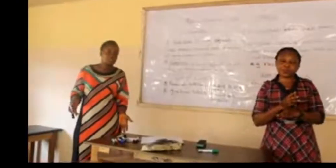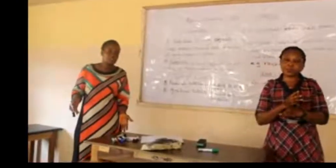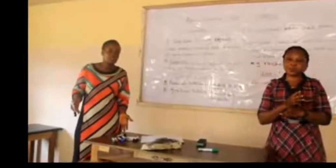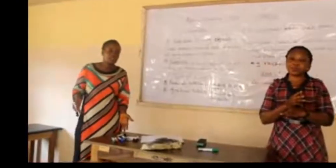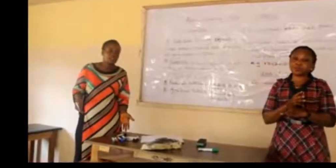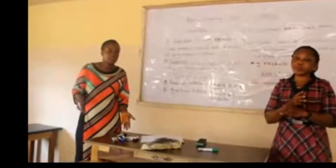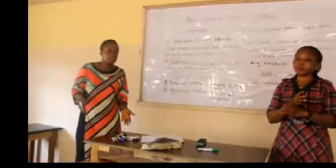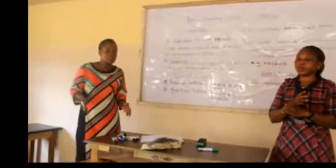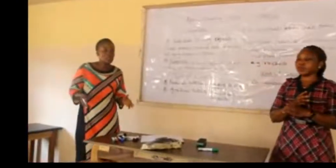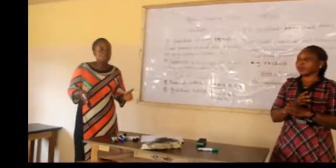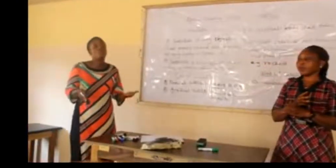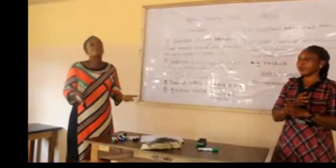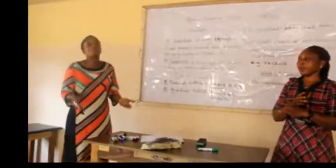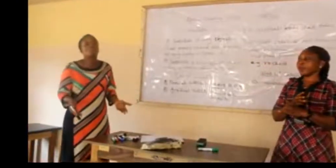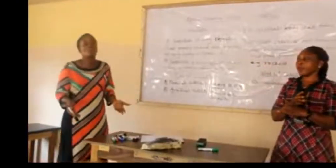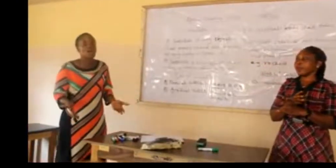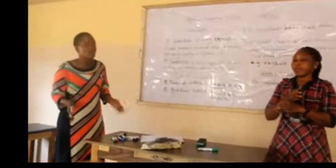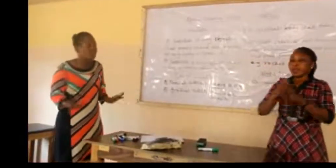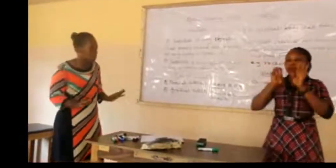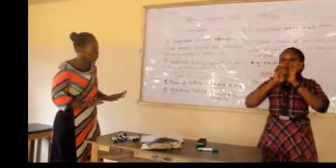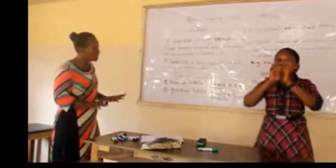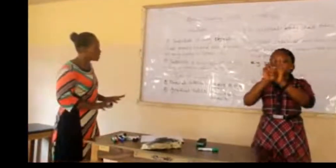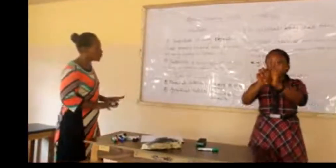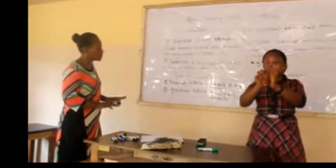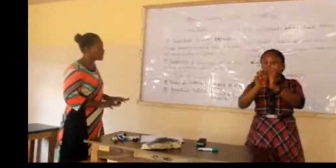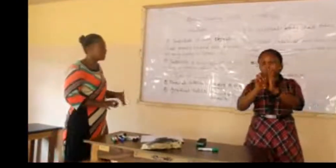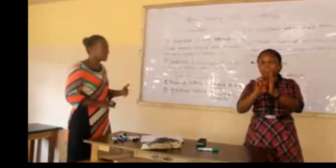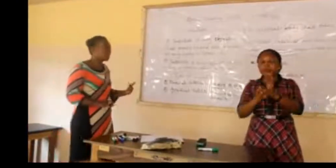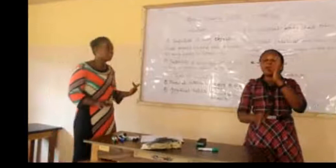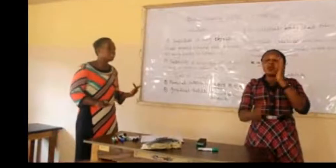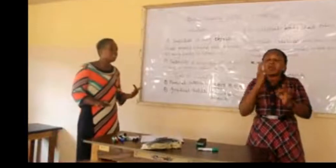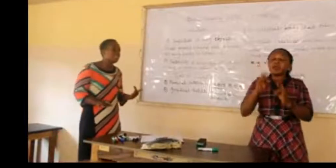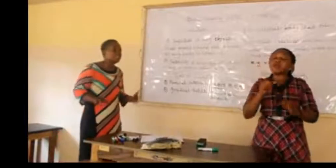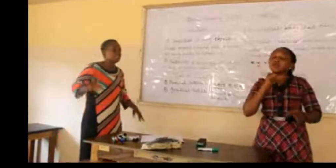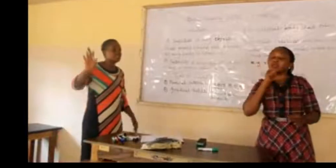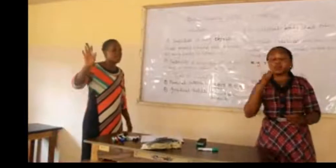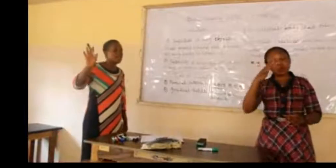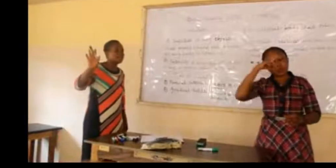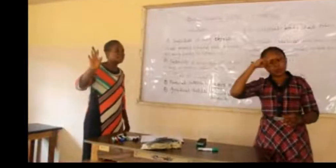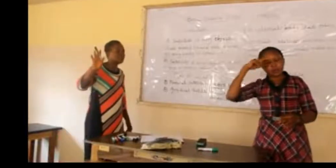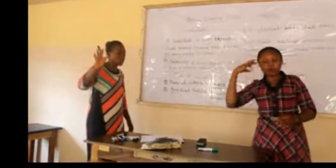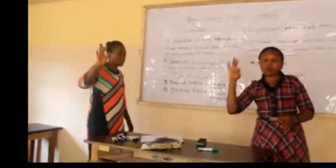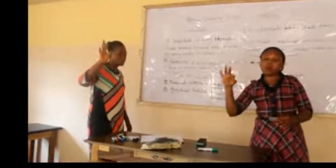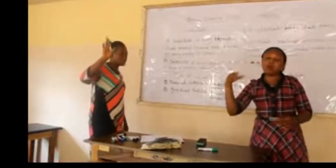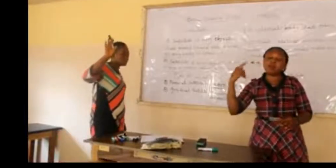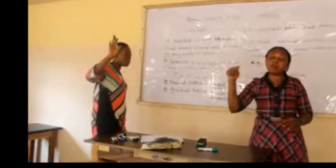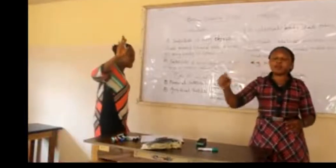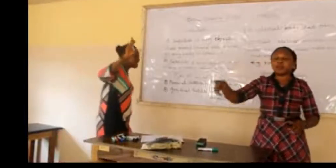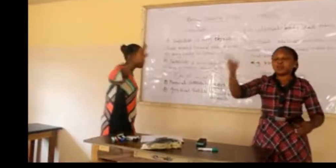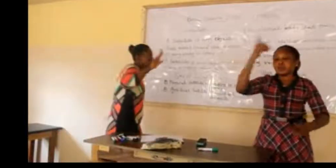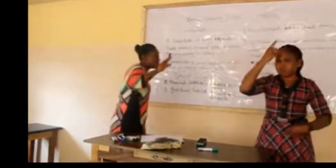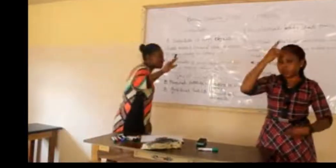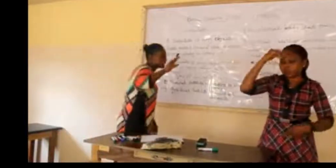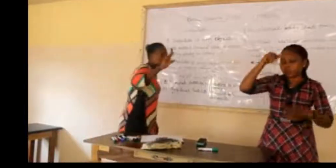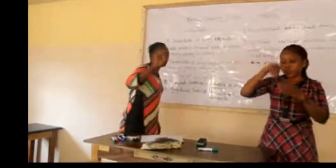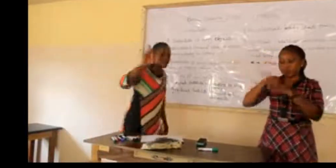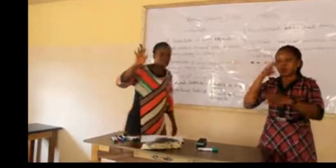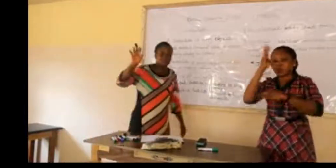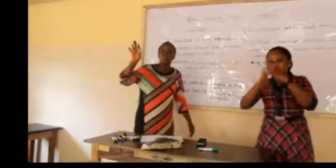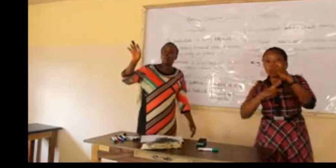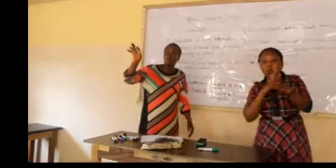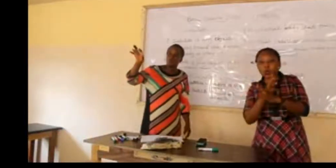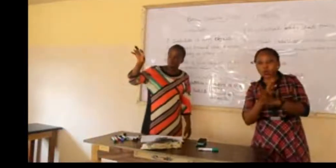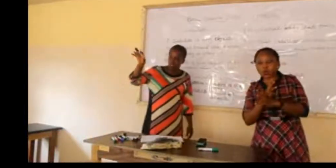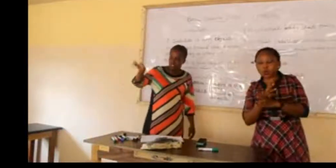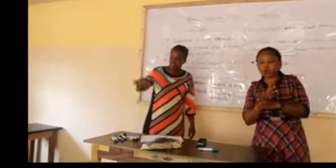coronavirus. Some of you will be in your houses watching what is happening in Japan, because it is where the Olympic Games would